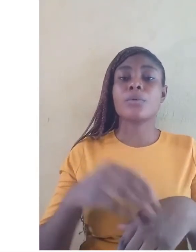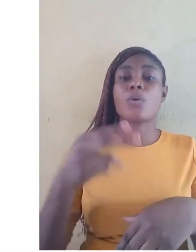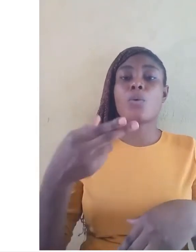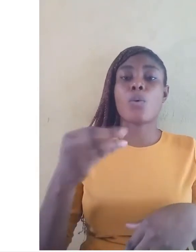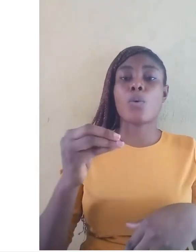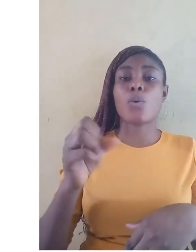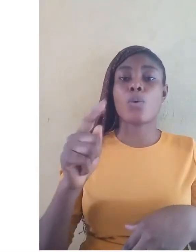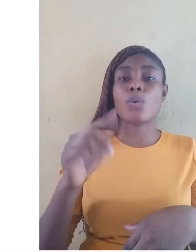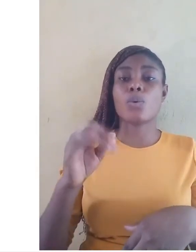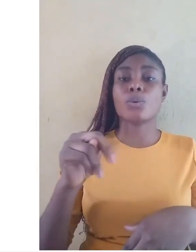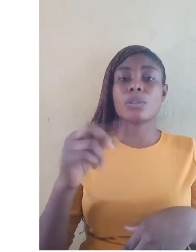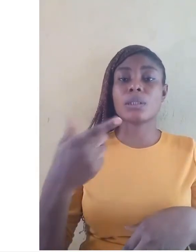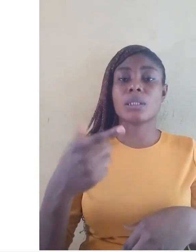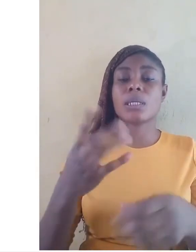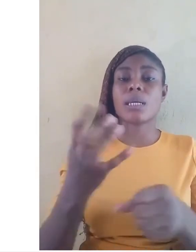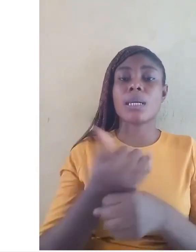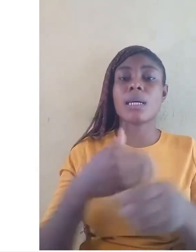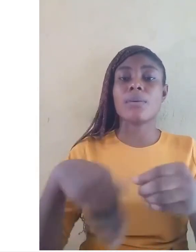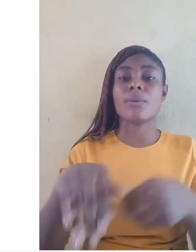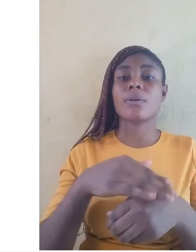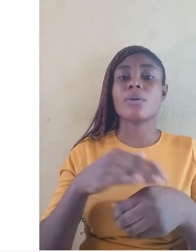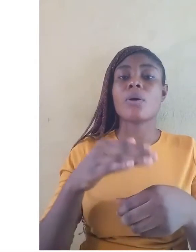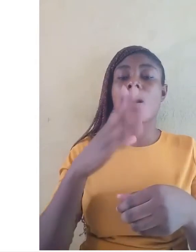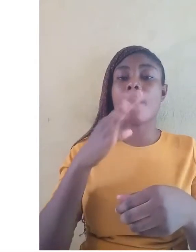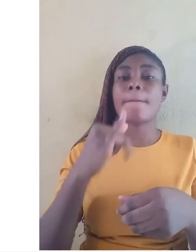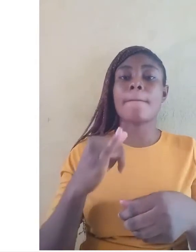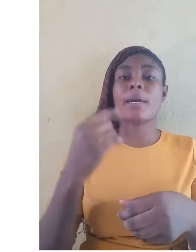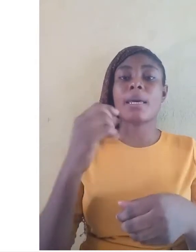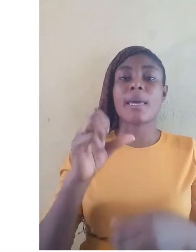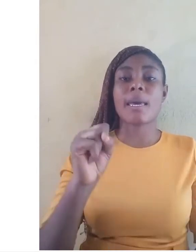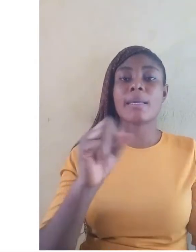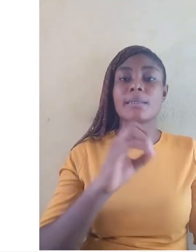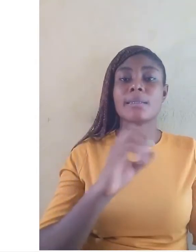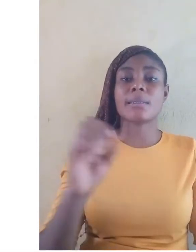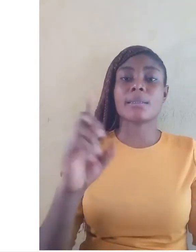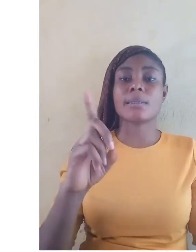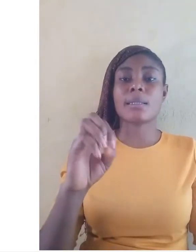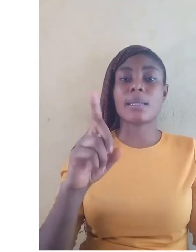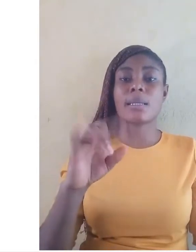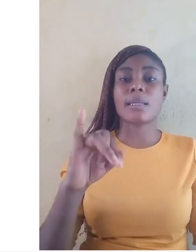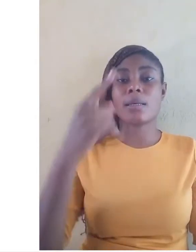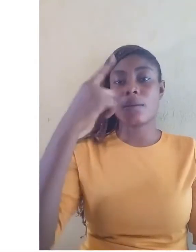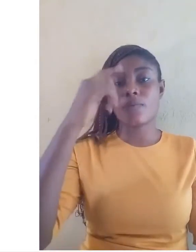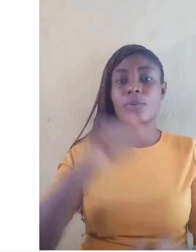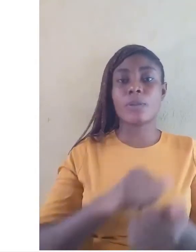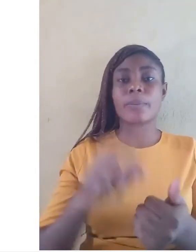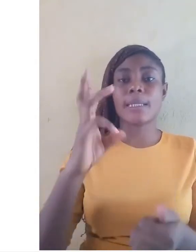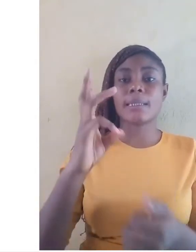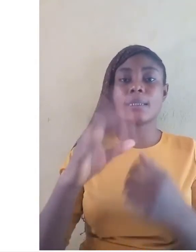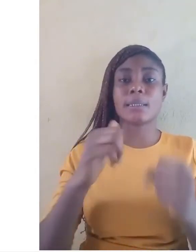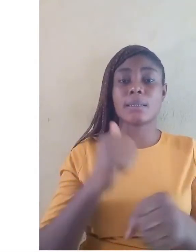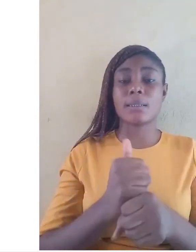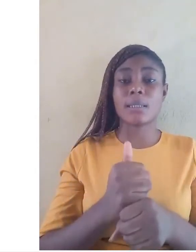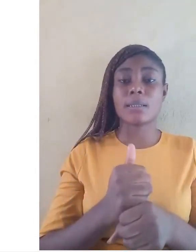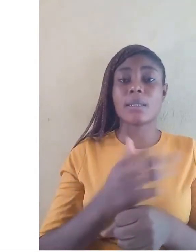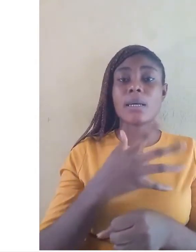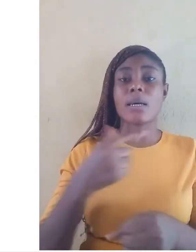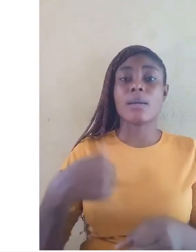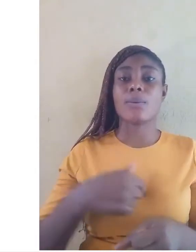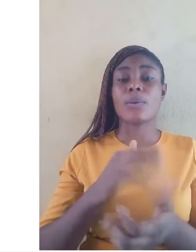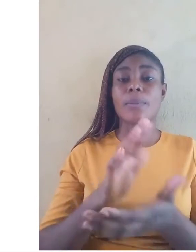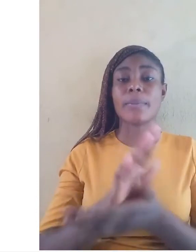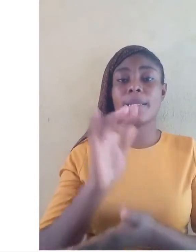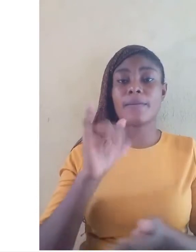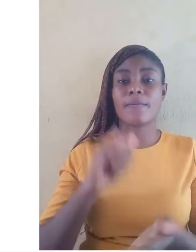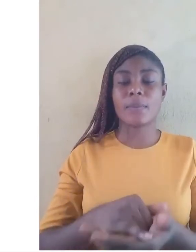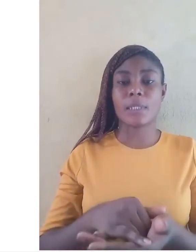hosted and carried out by SLA for the past 6 years. That is a solution we are proposing, and we